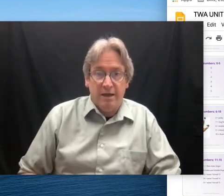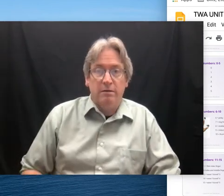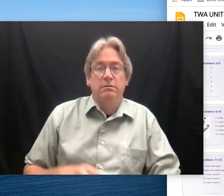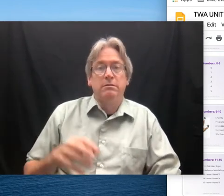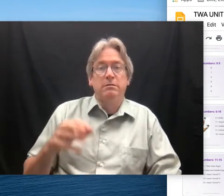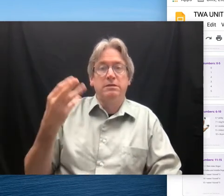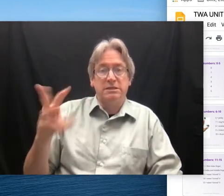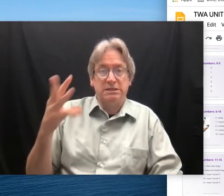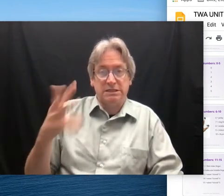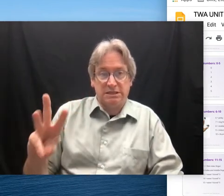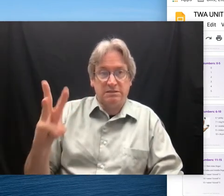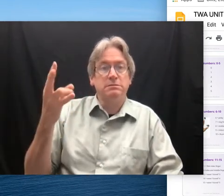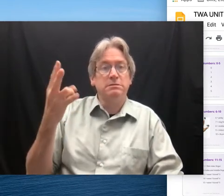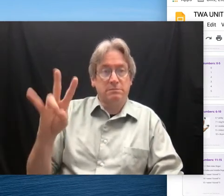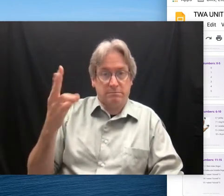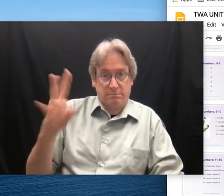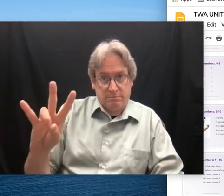Then